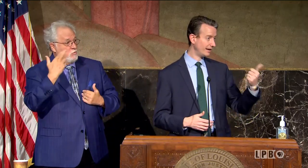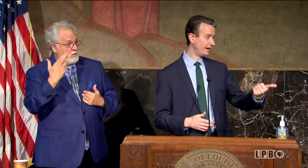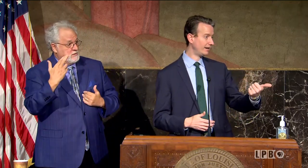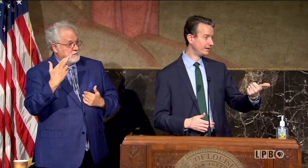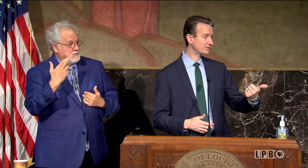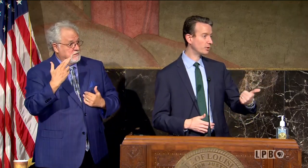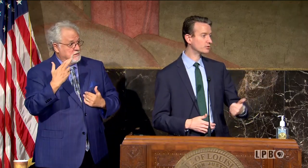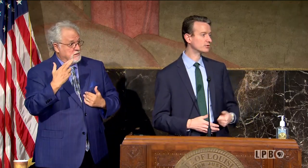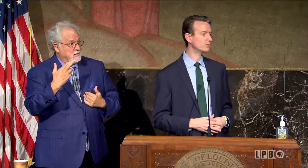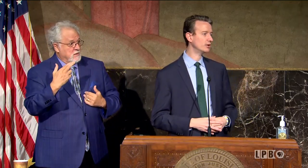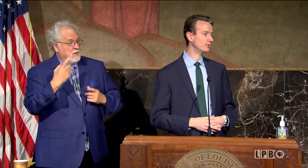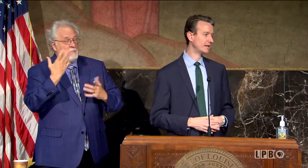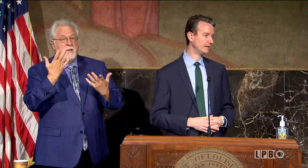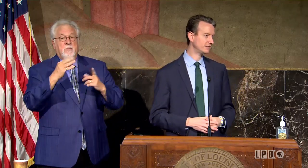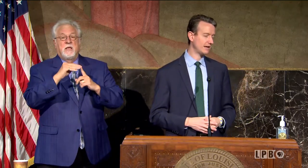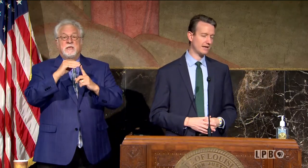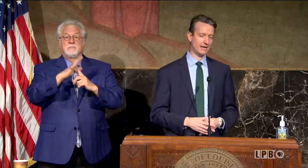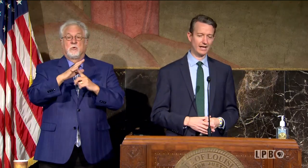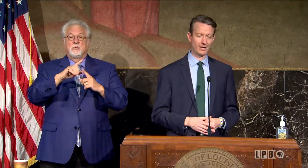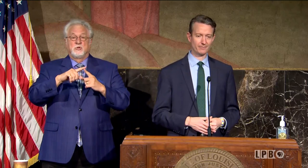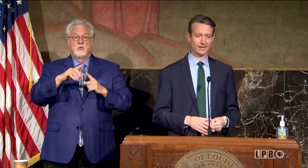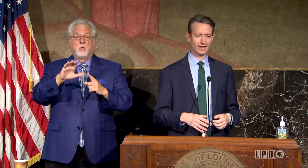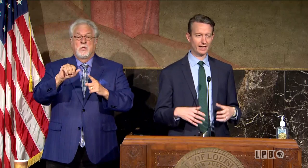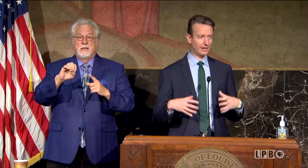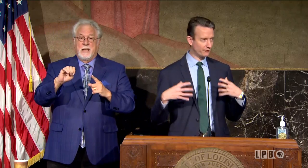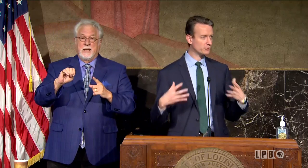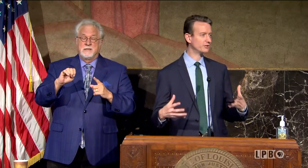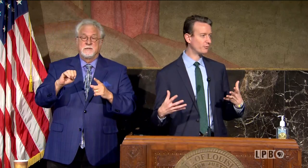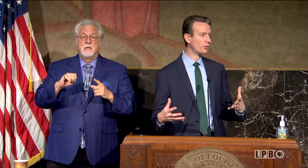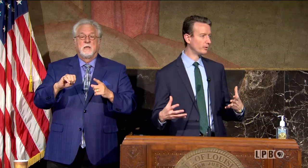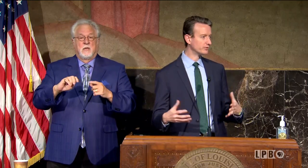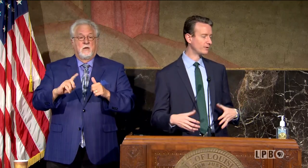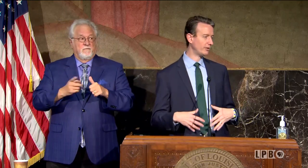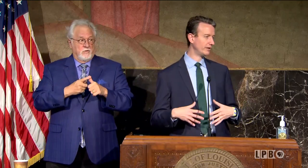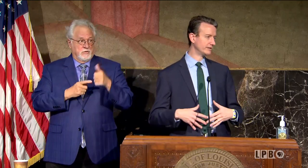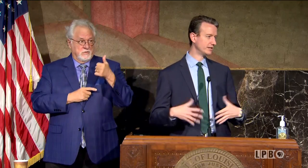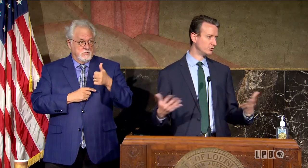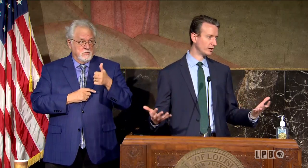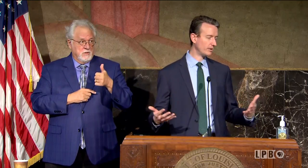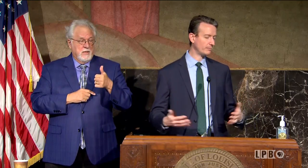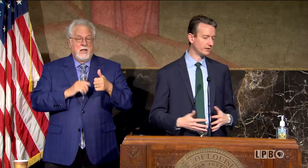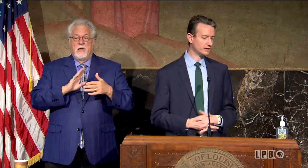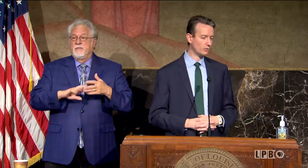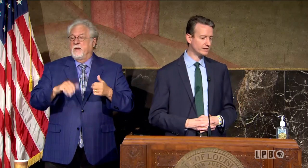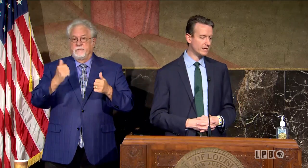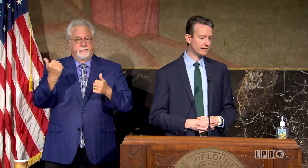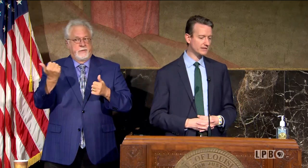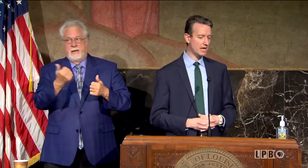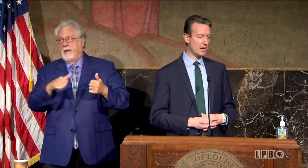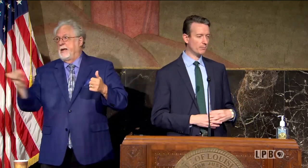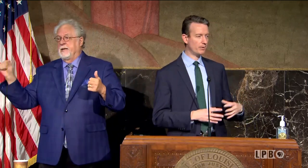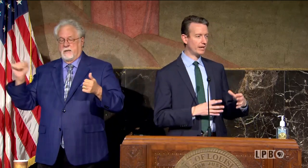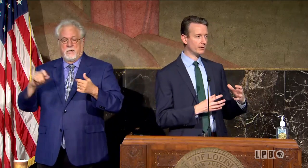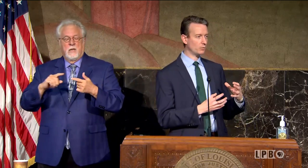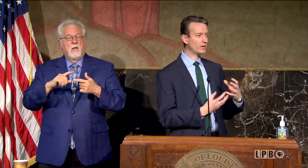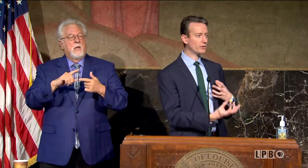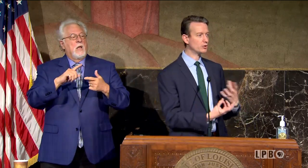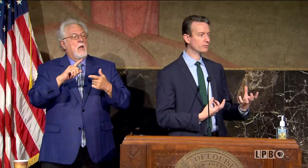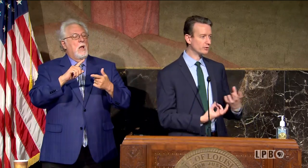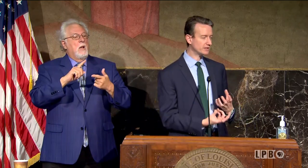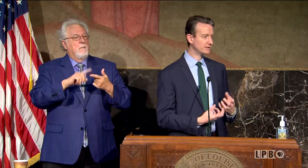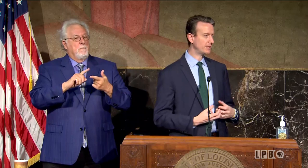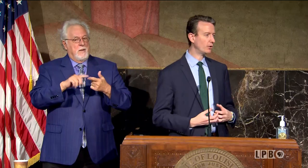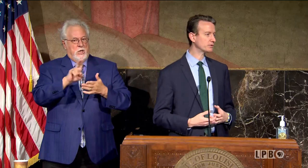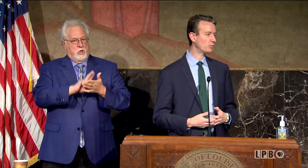maybe an exposure to a known case, first and foremost, rather than, say, doing a population-wide test. But we